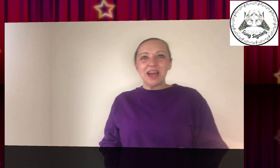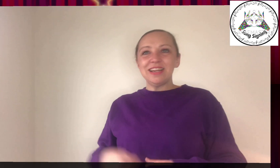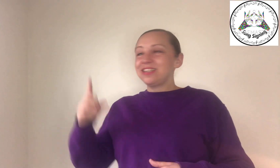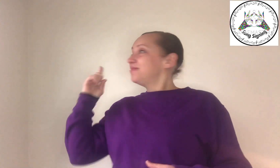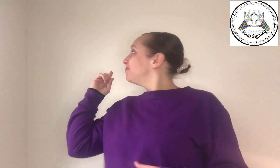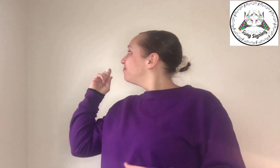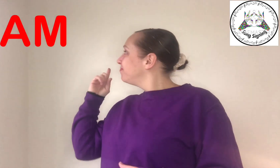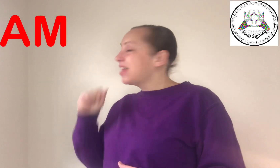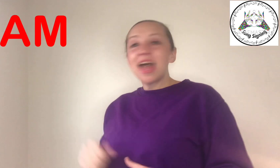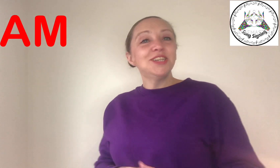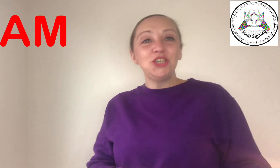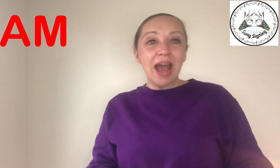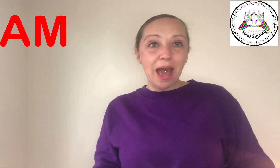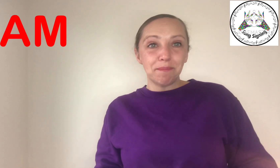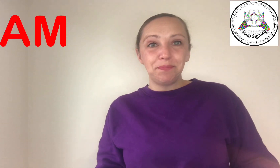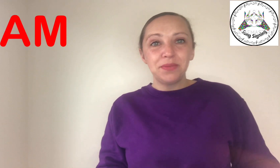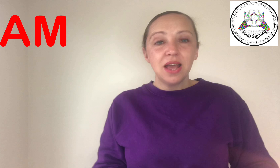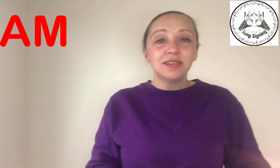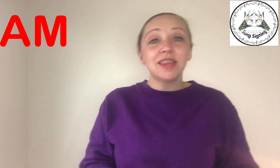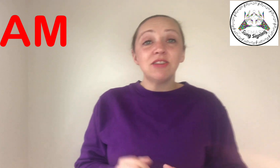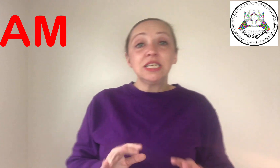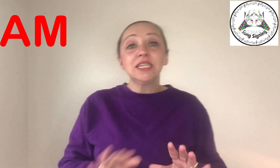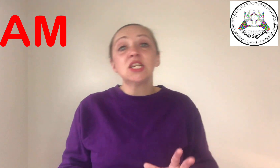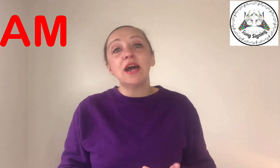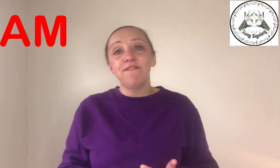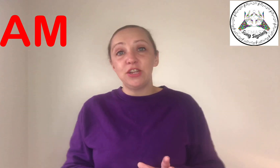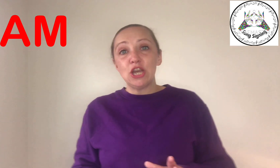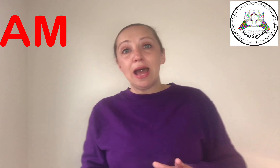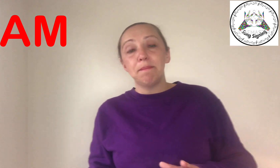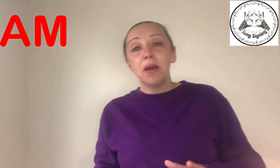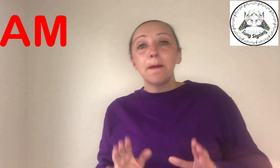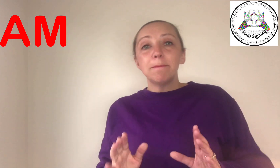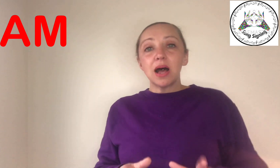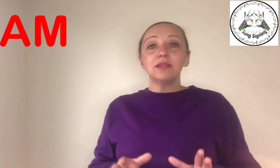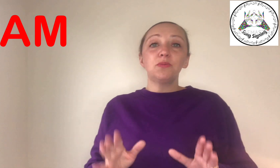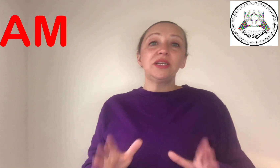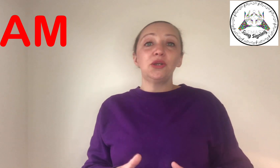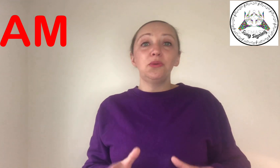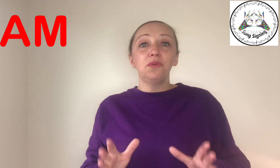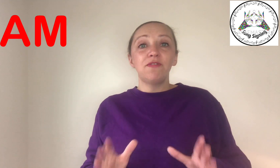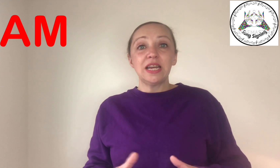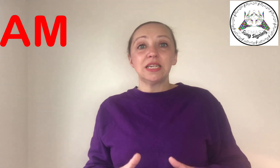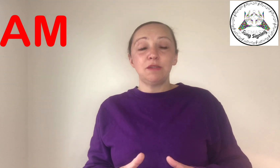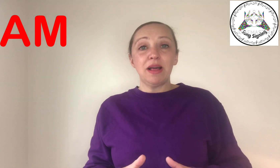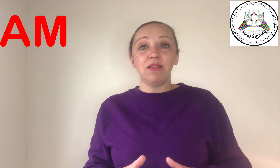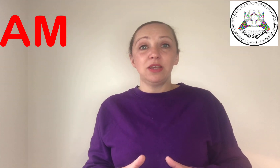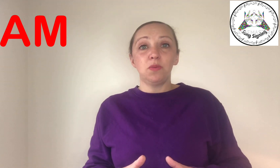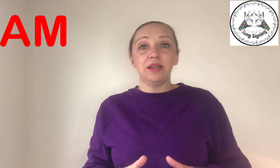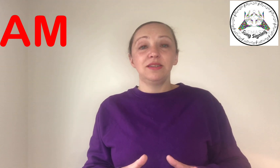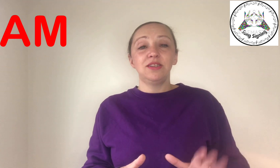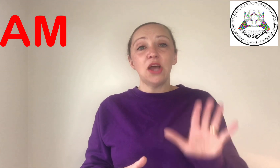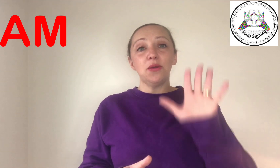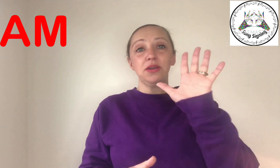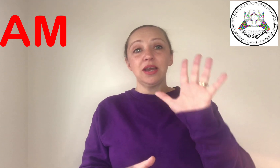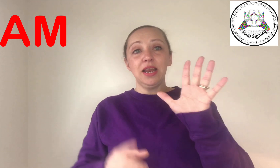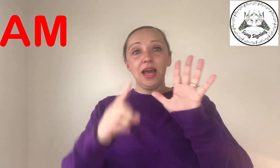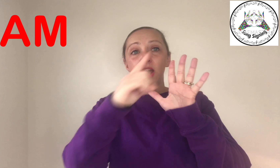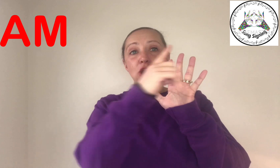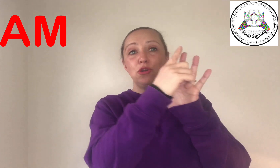Right, jam. So there isn't a sign for jam, but we do finger spell this one. So you're gonna do